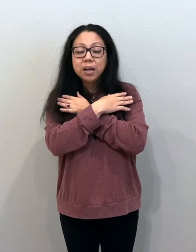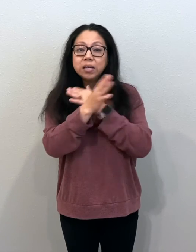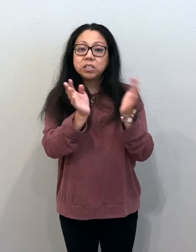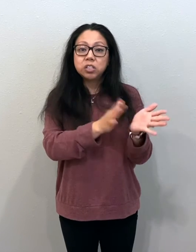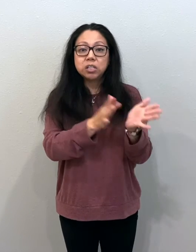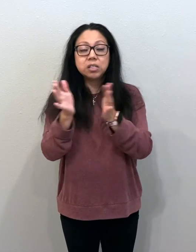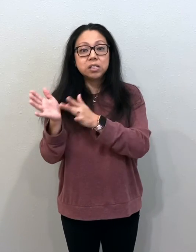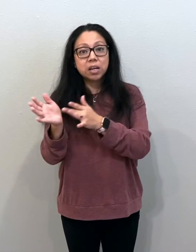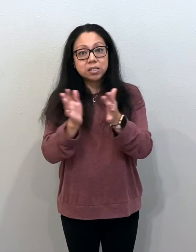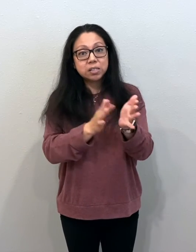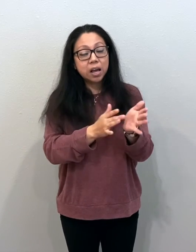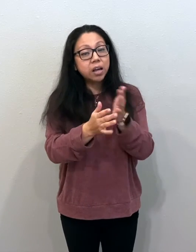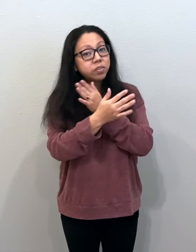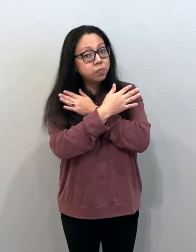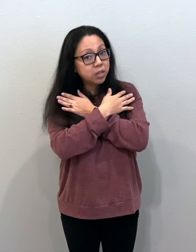Yes, Jesus loves me.